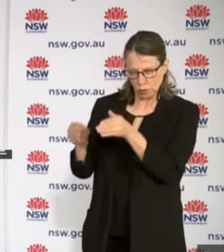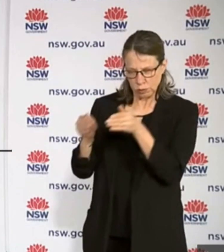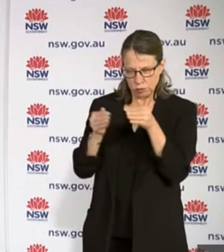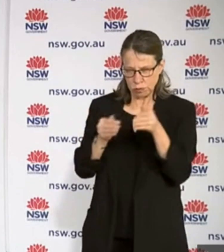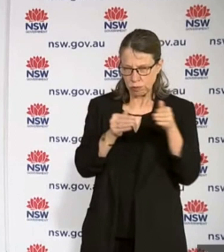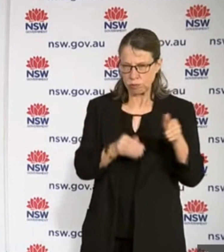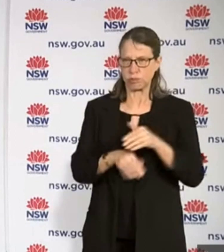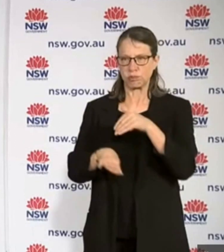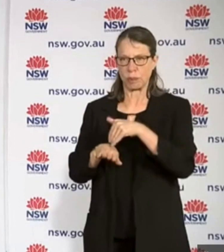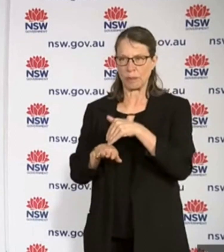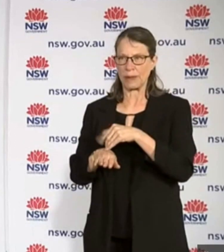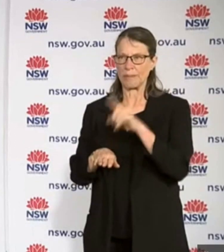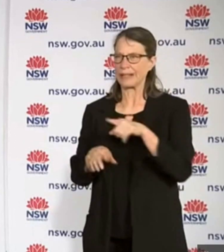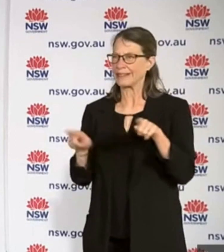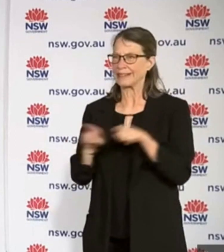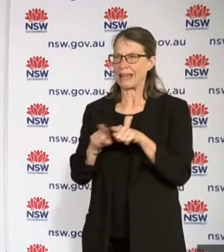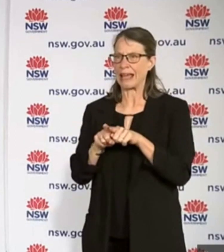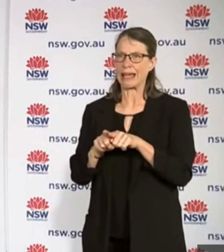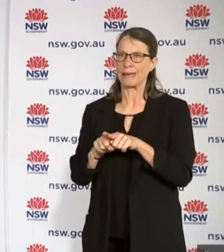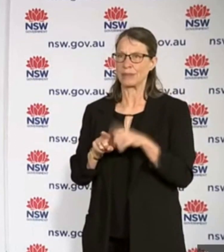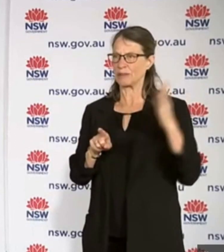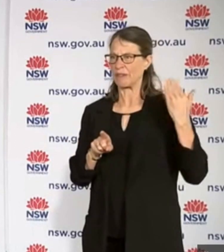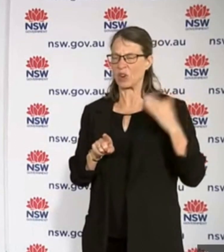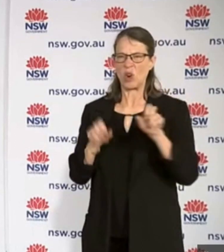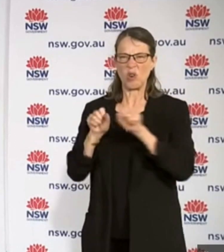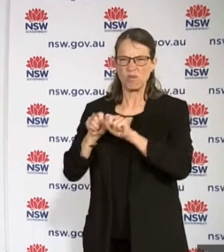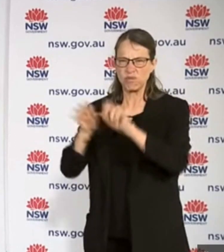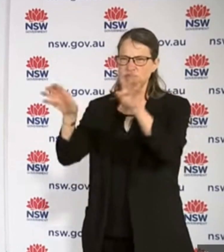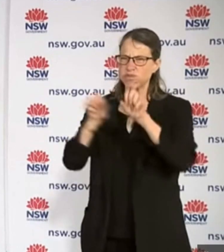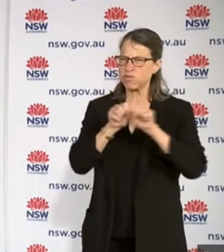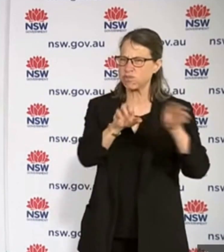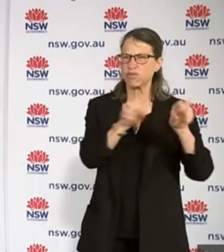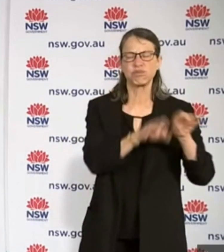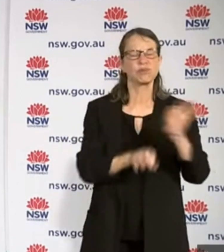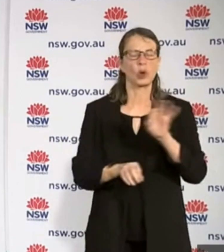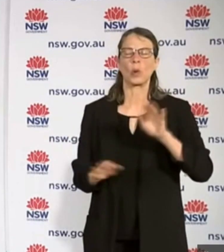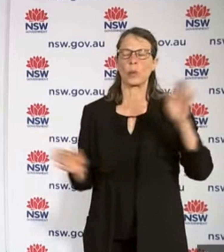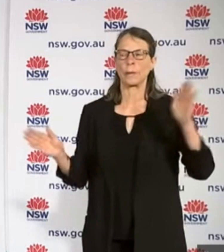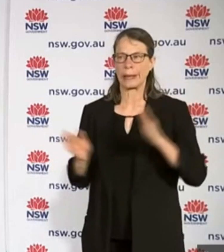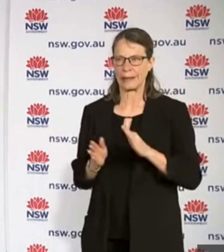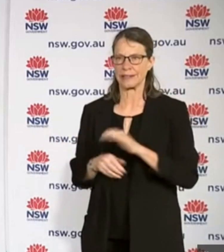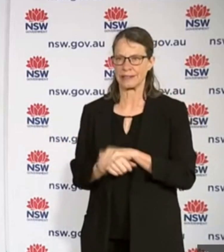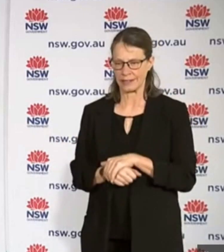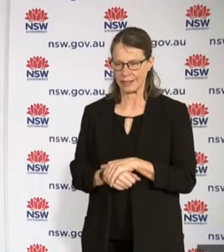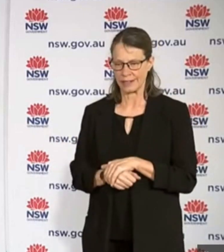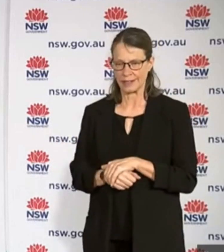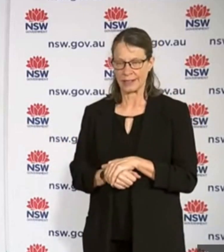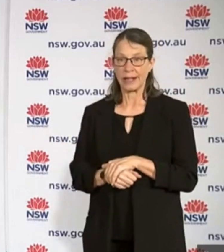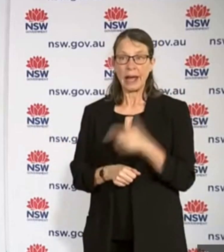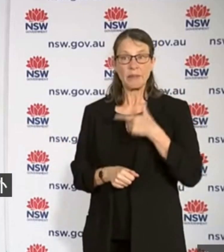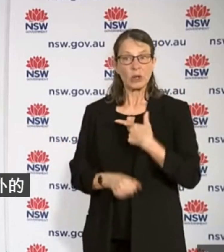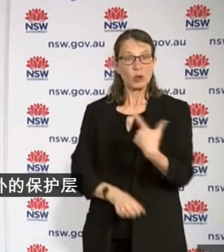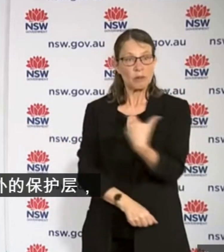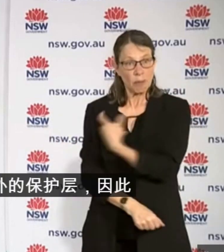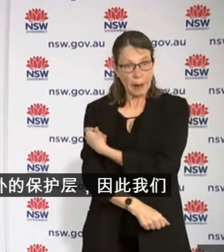to the scale that we've experienced. And what is really heartening for us is we've got that added layer of protection because of the increased